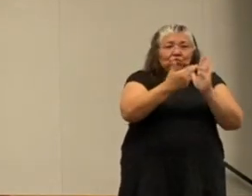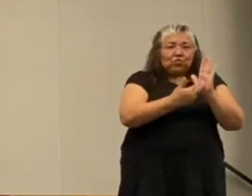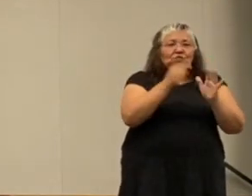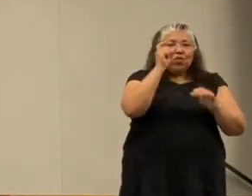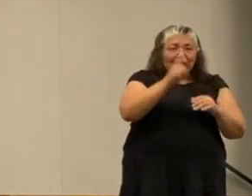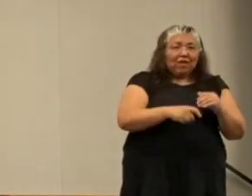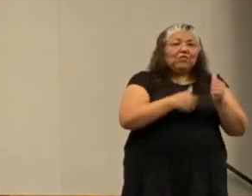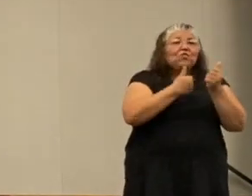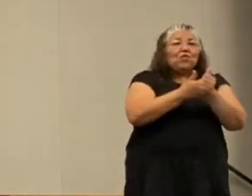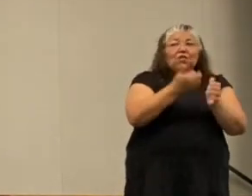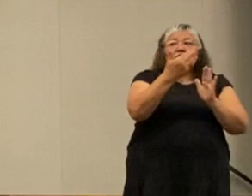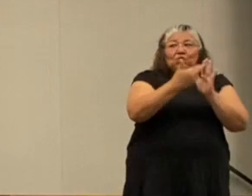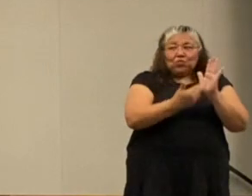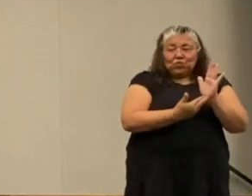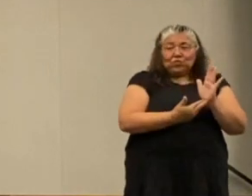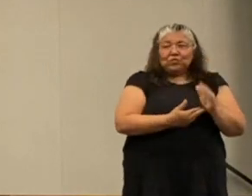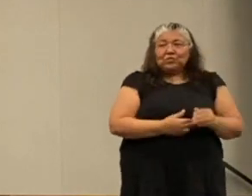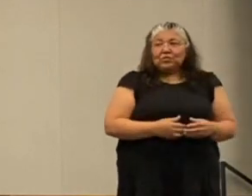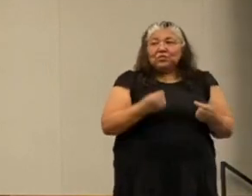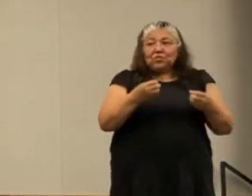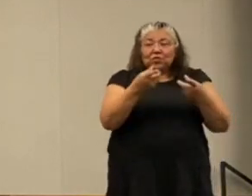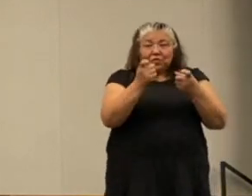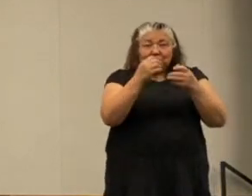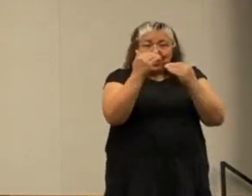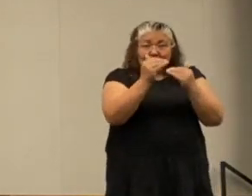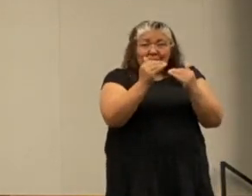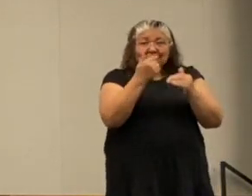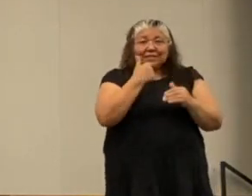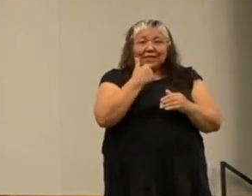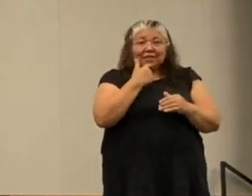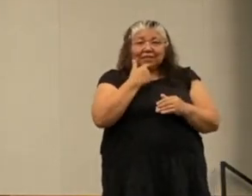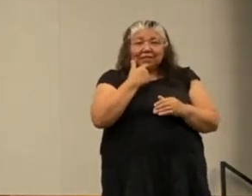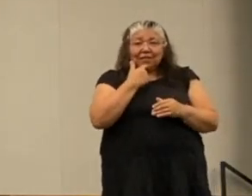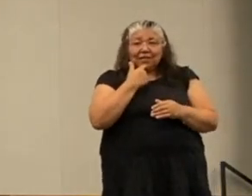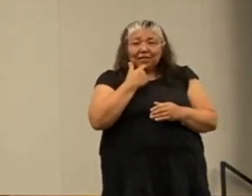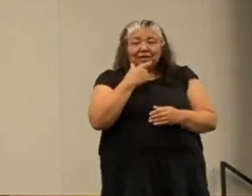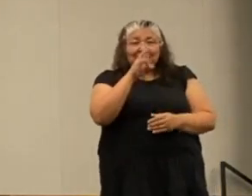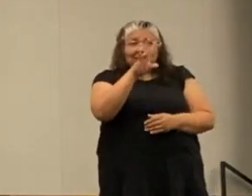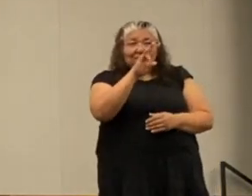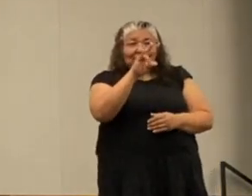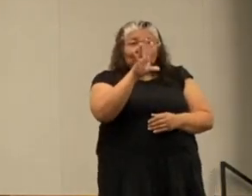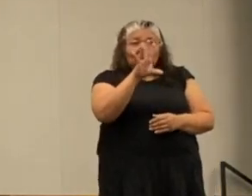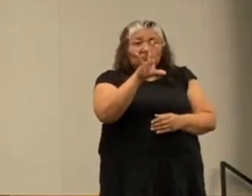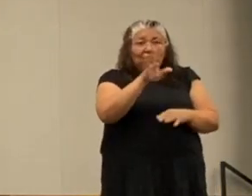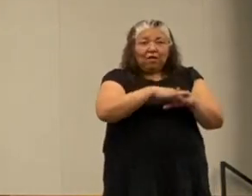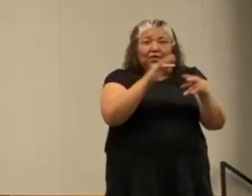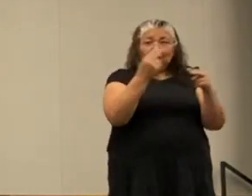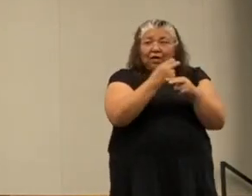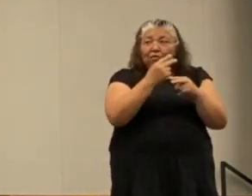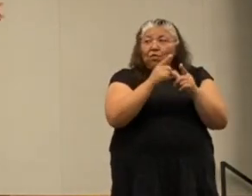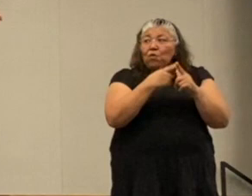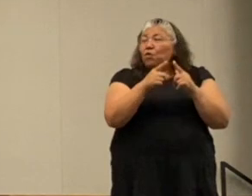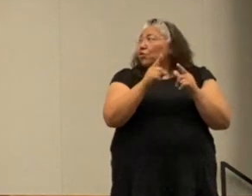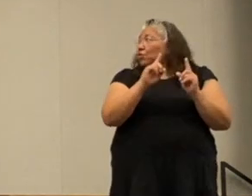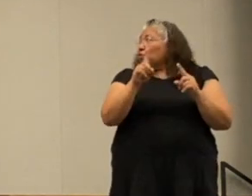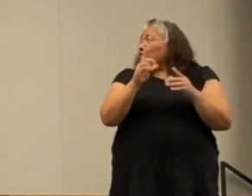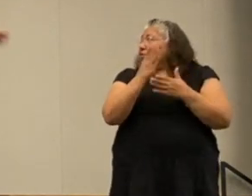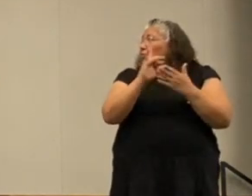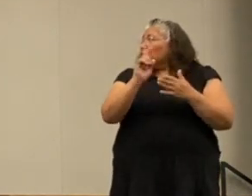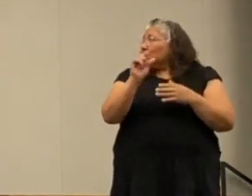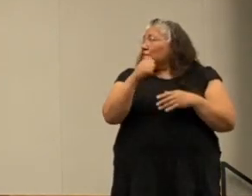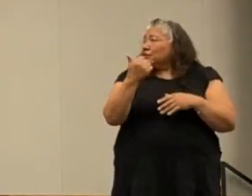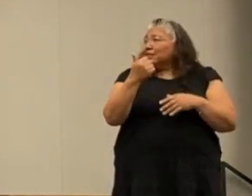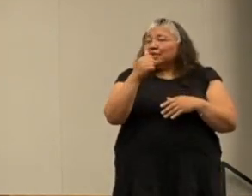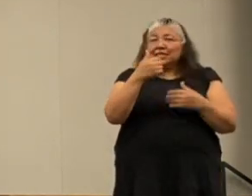be following the rules, right? So the speed limit says that it is 75 miles on the highway, unless you're going somewhere else and it